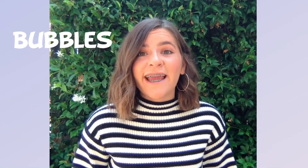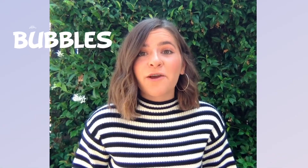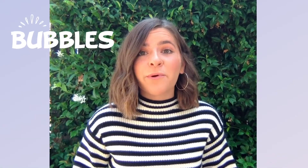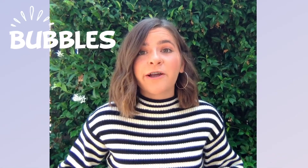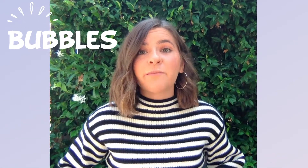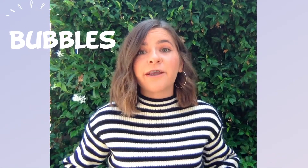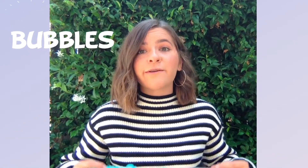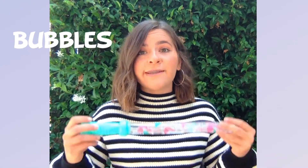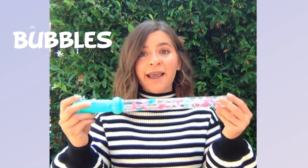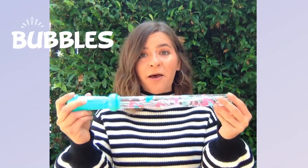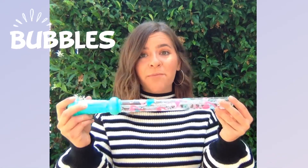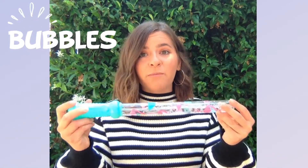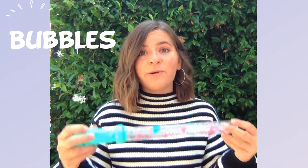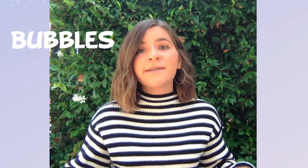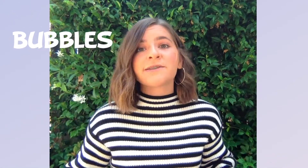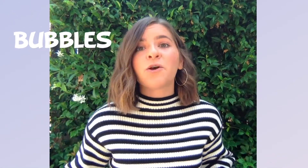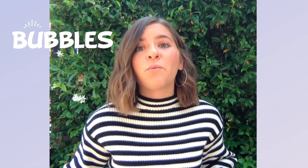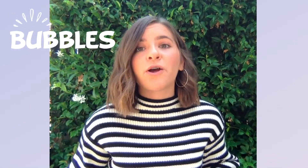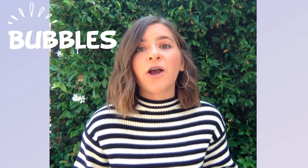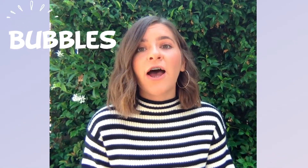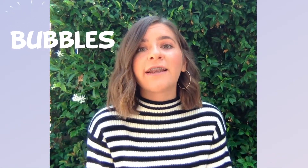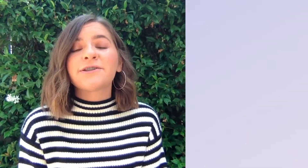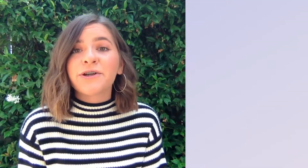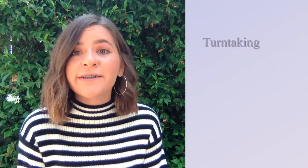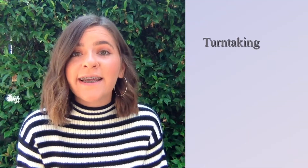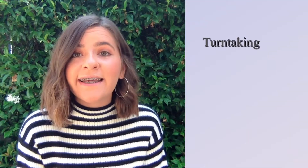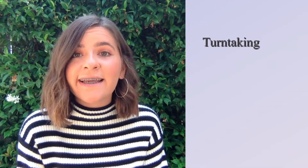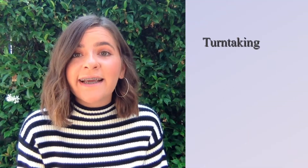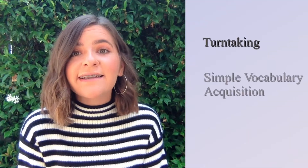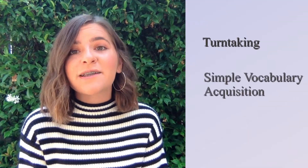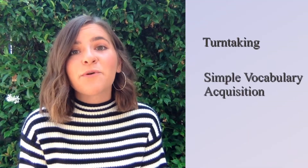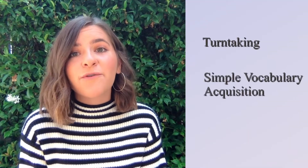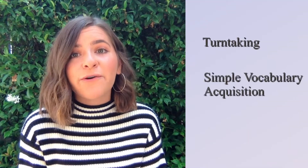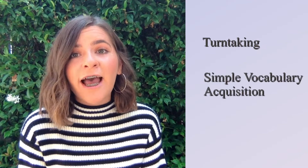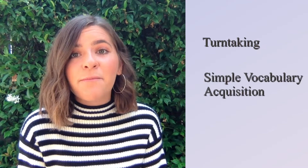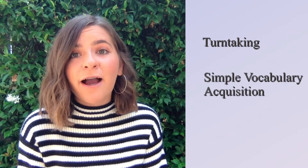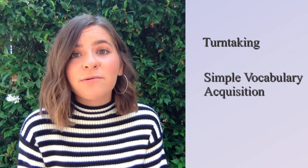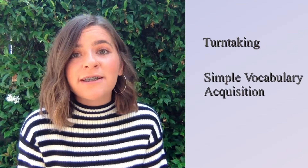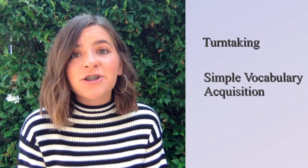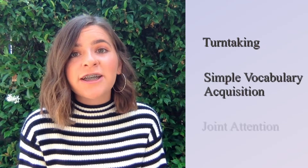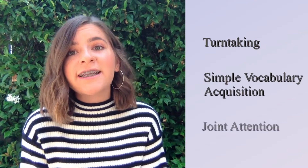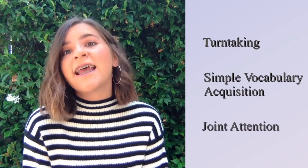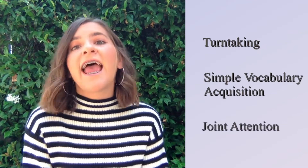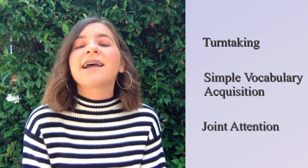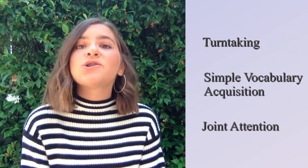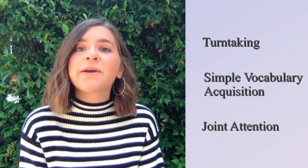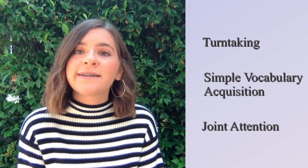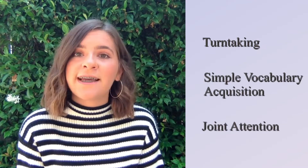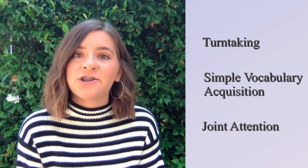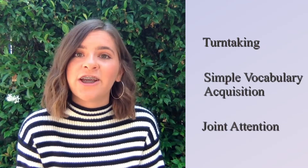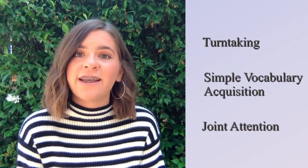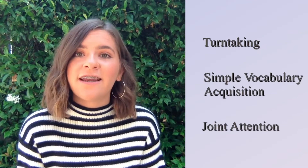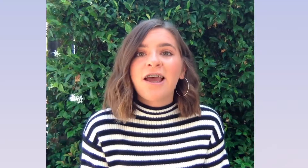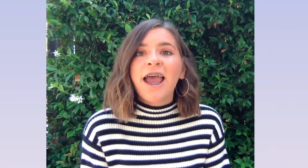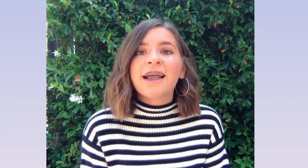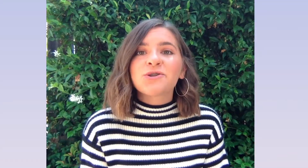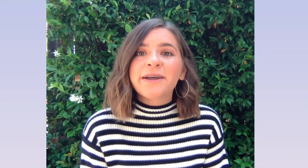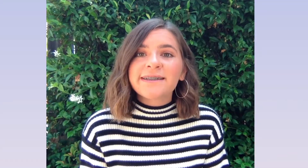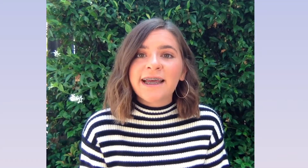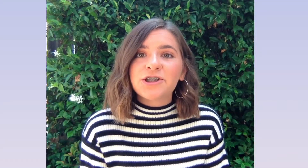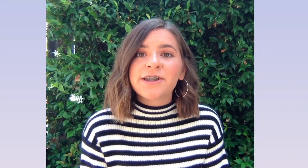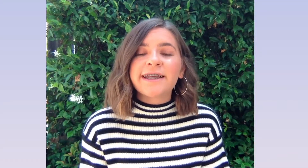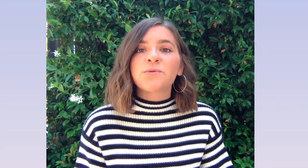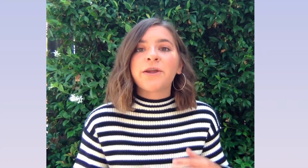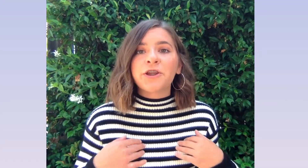Hello, so today we're going to be using bubbles to work on turn taking, simple vocab acquisition, and joint attention. And